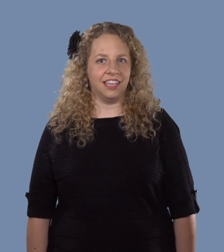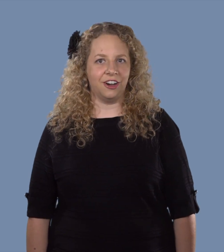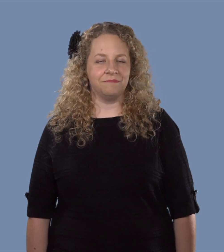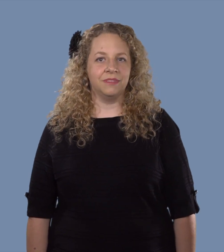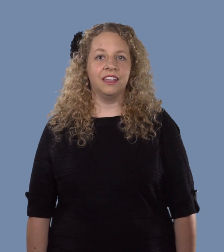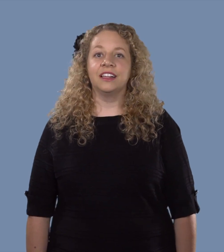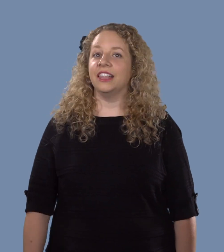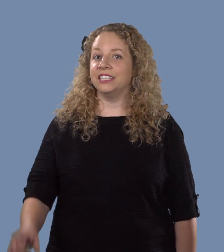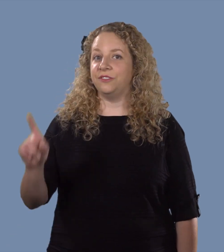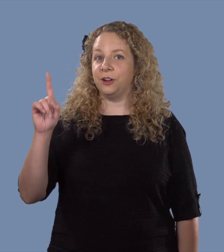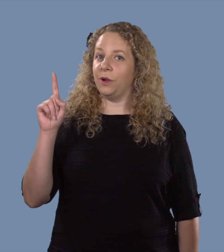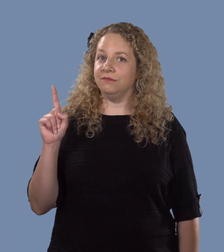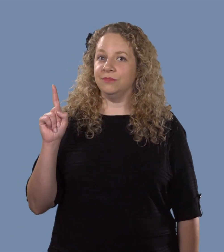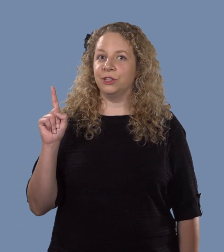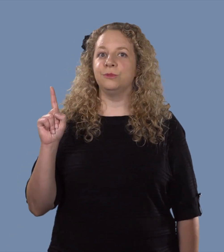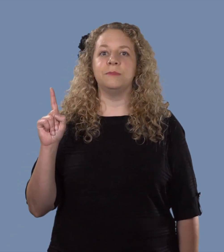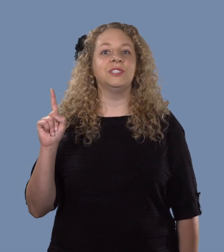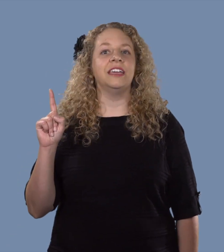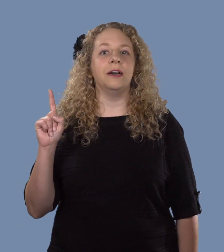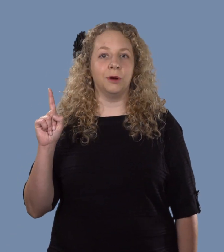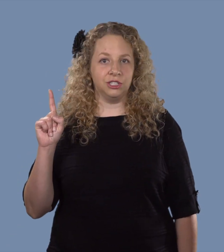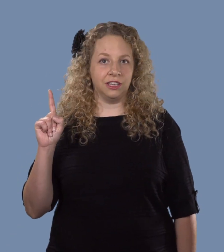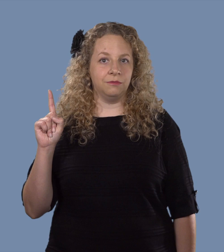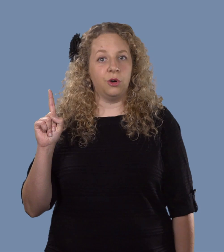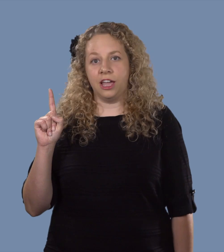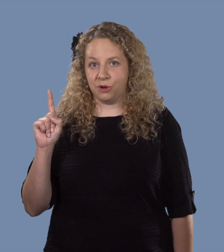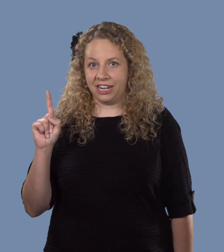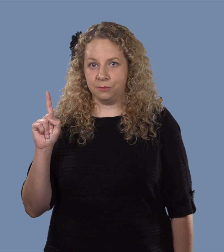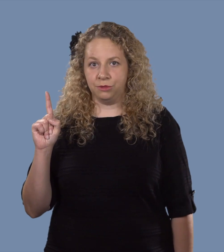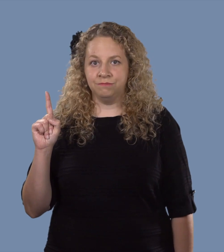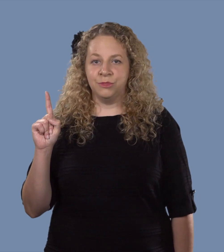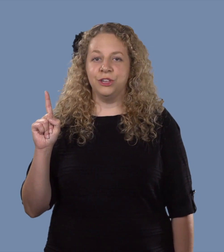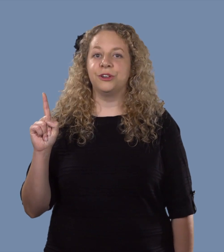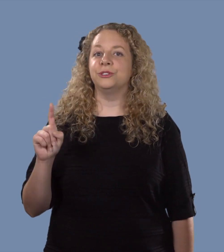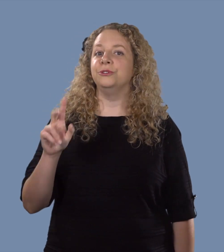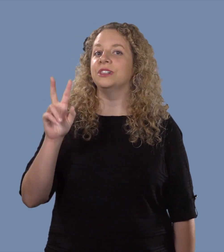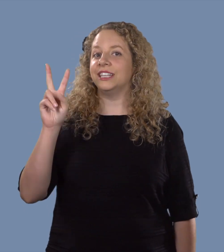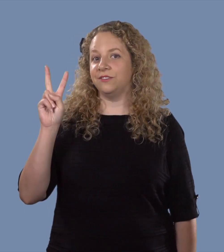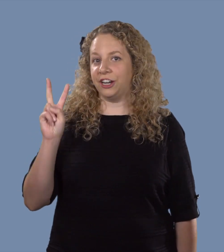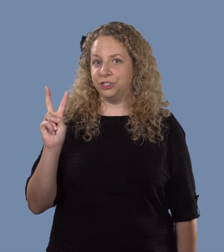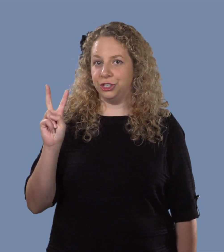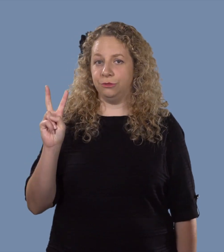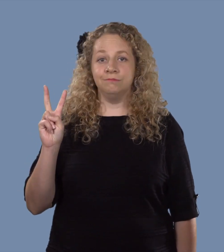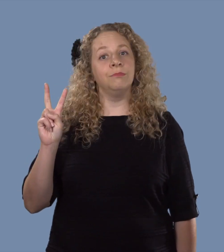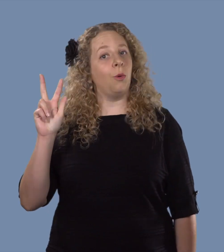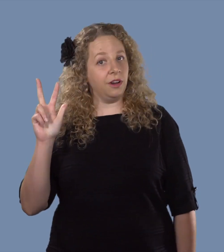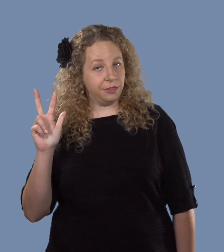use classifier 2 or 3 to show that number of people or upright animals. These can be